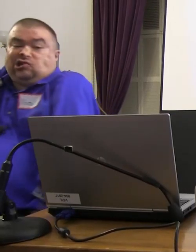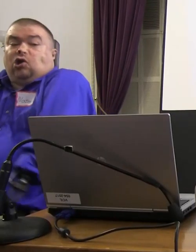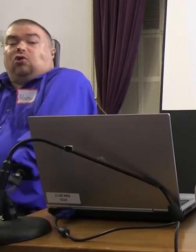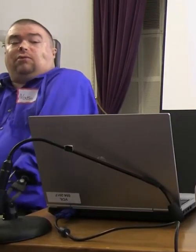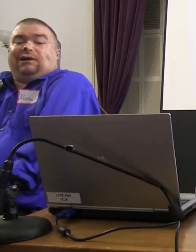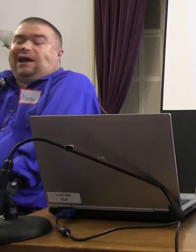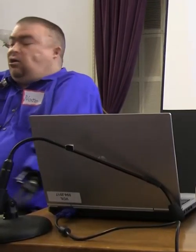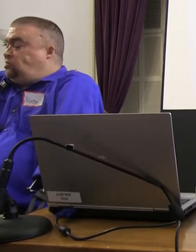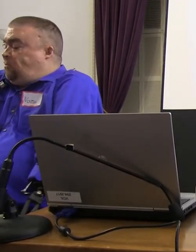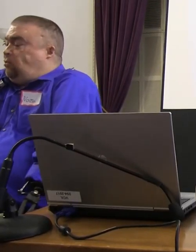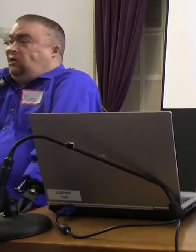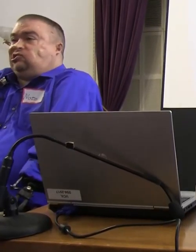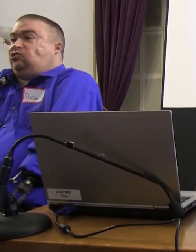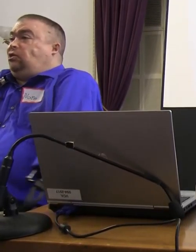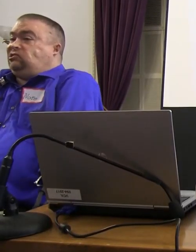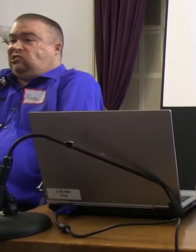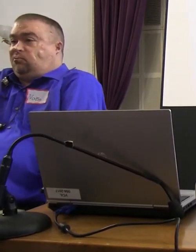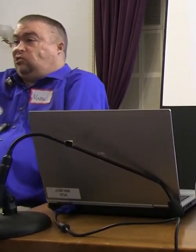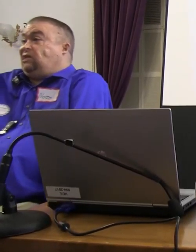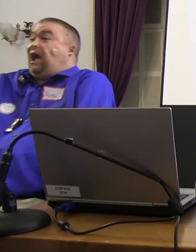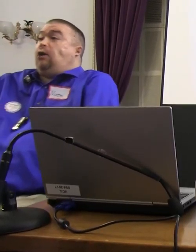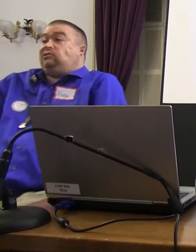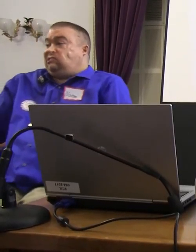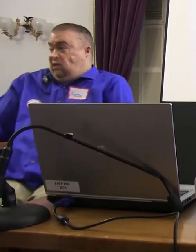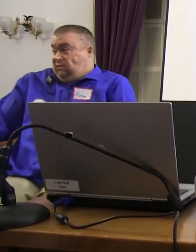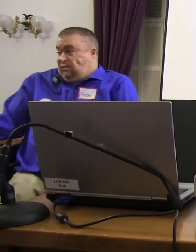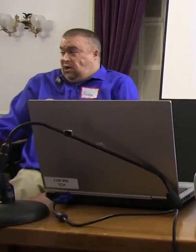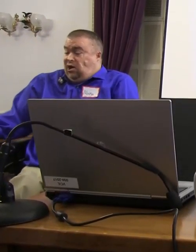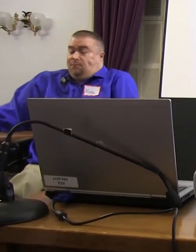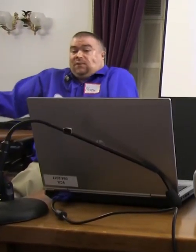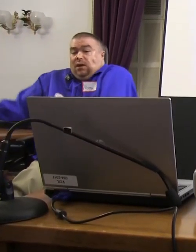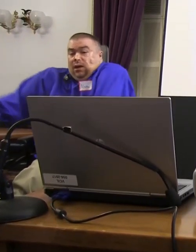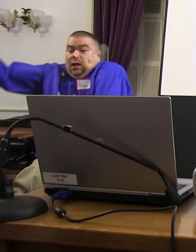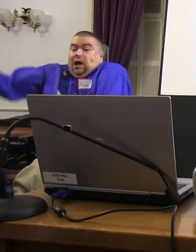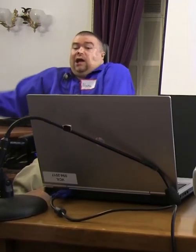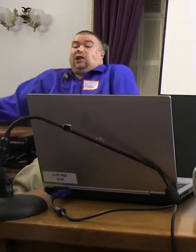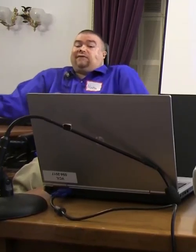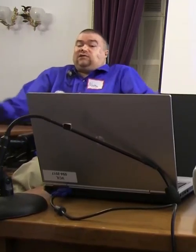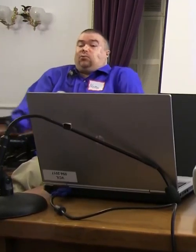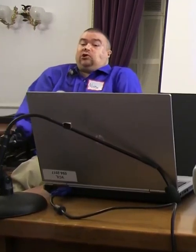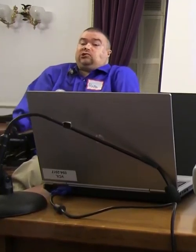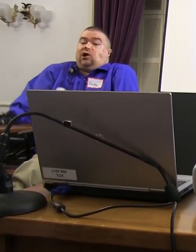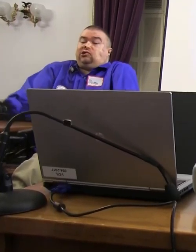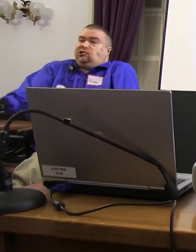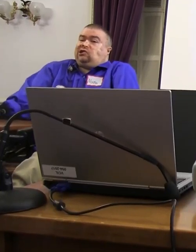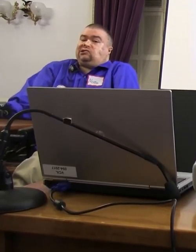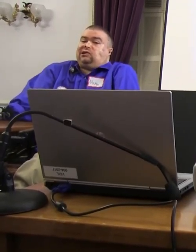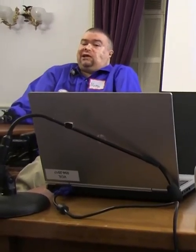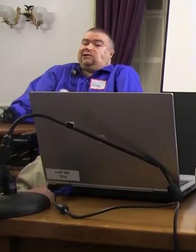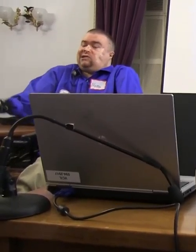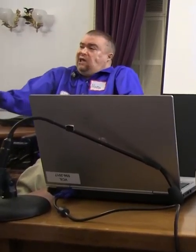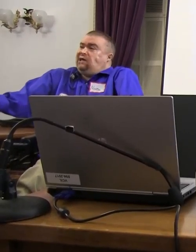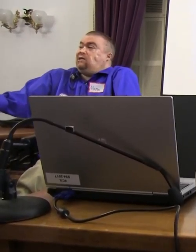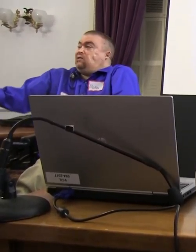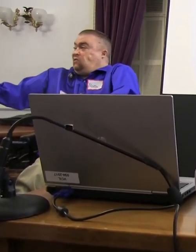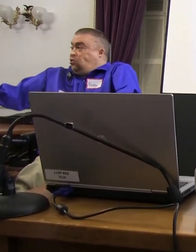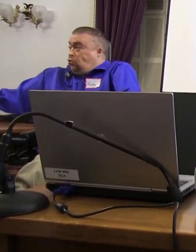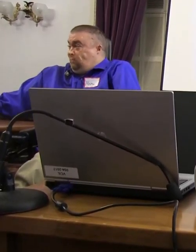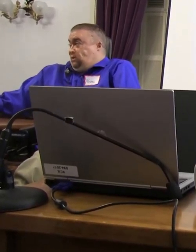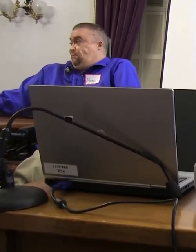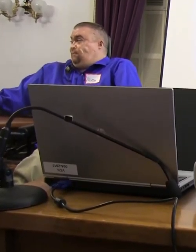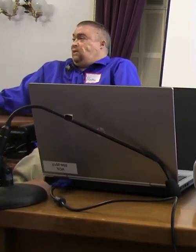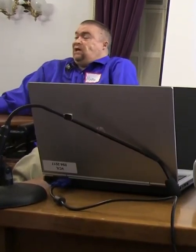so now they're trying to sell you a bunch of sports and how it's done and a lot of sports are just taking